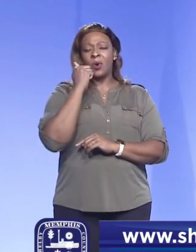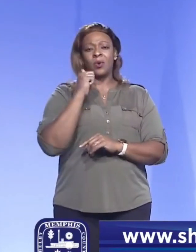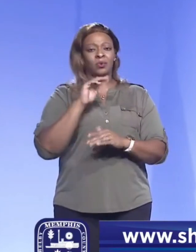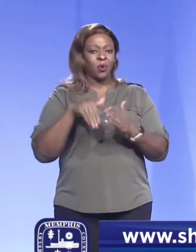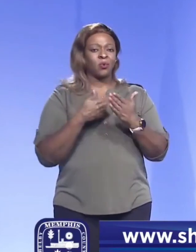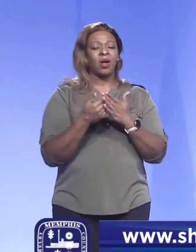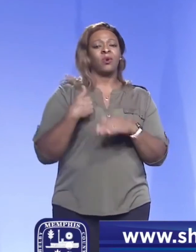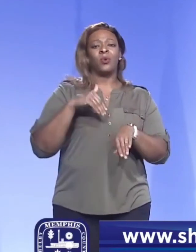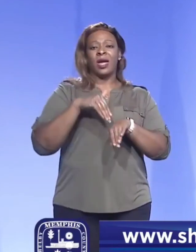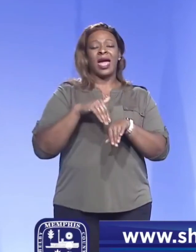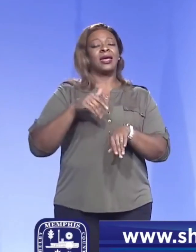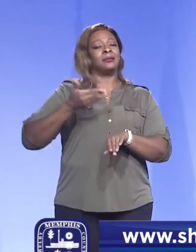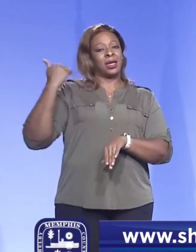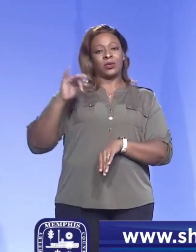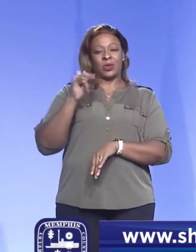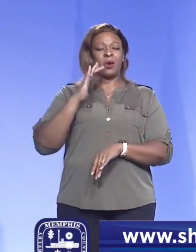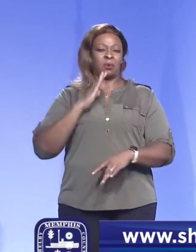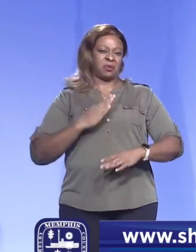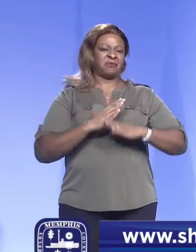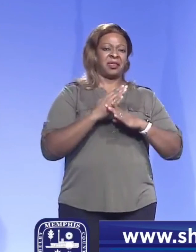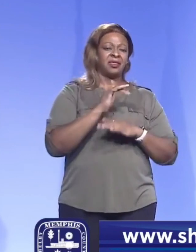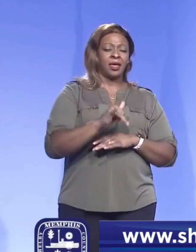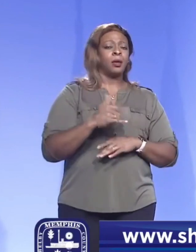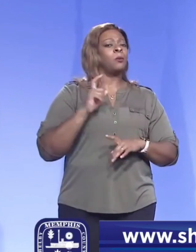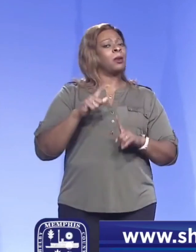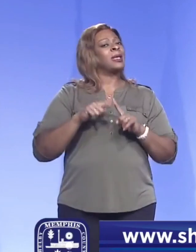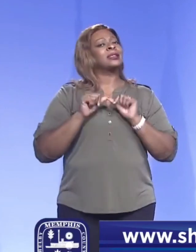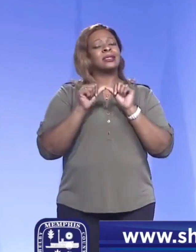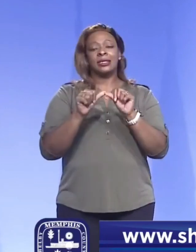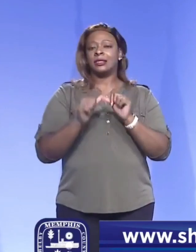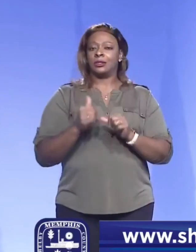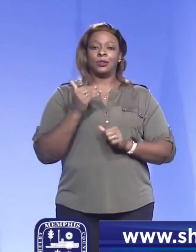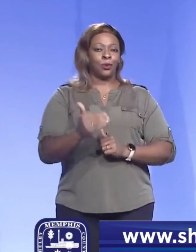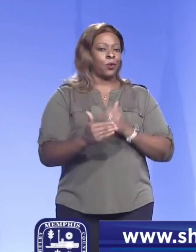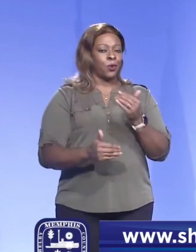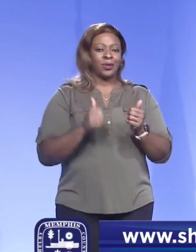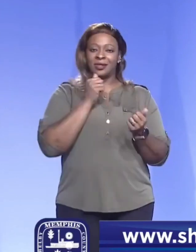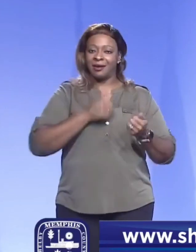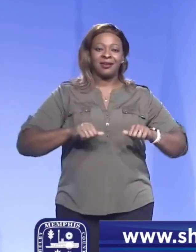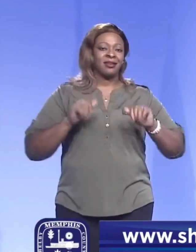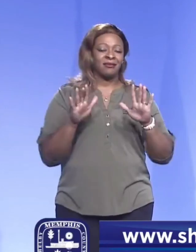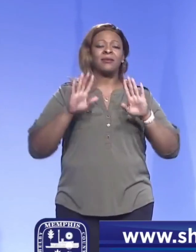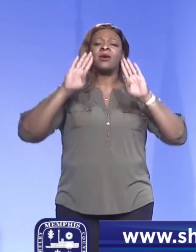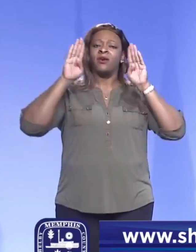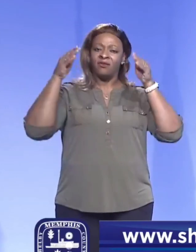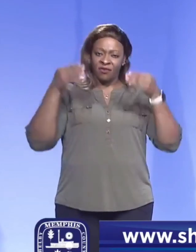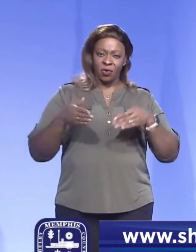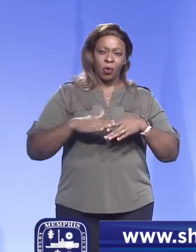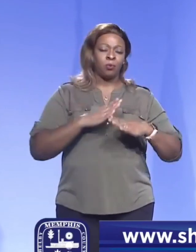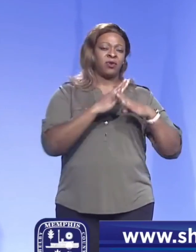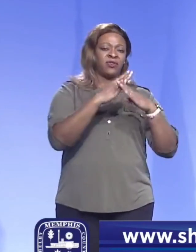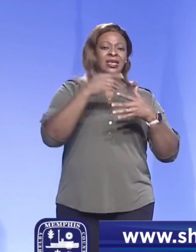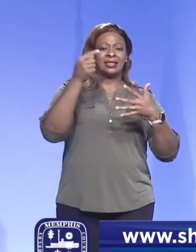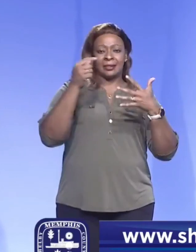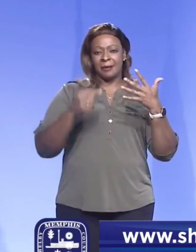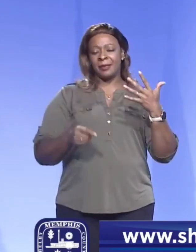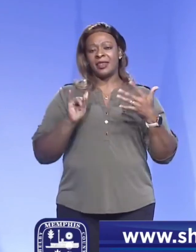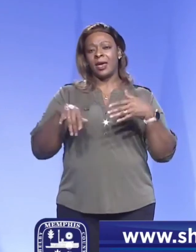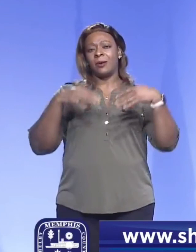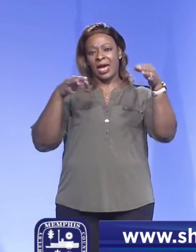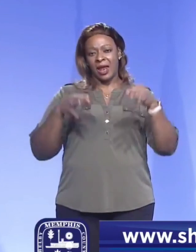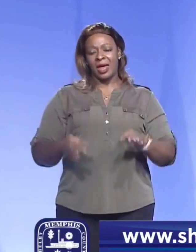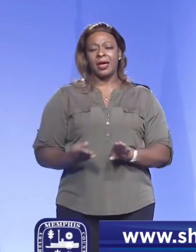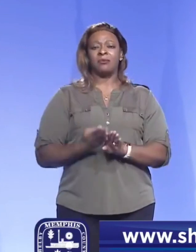that we were in July. But we do have to continue the course and really stay focused on the preventive measures that were